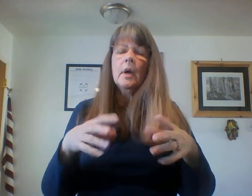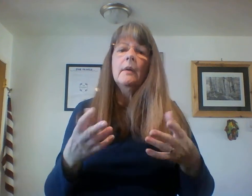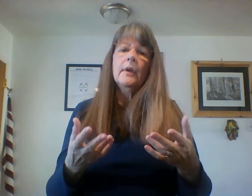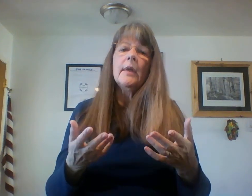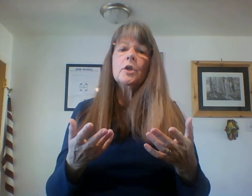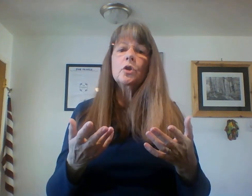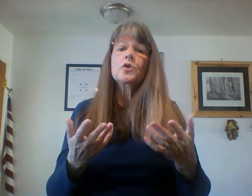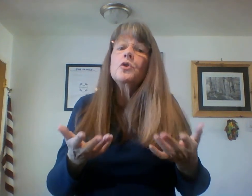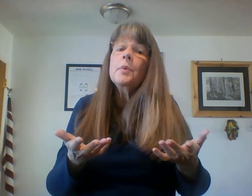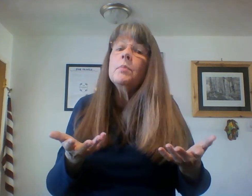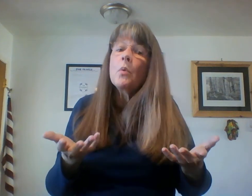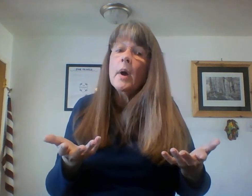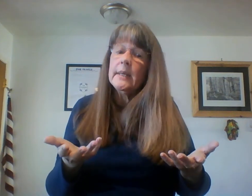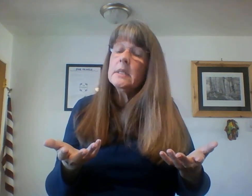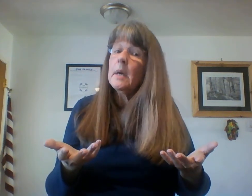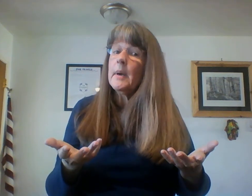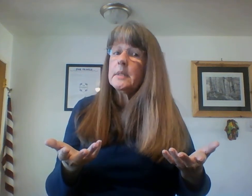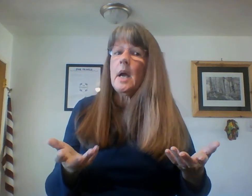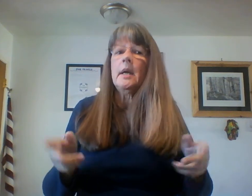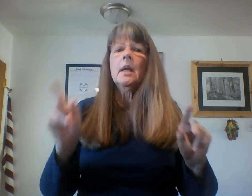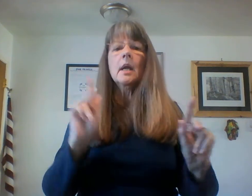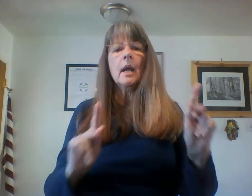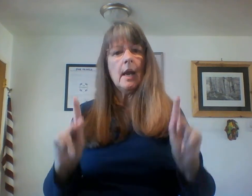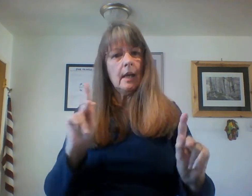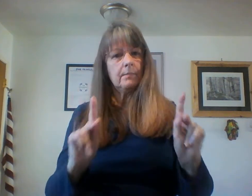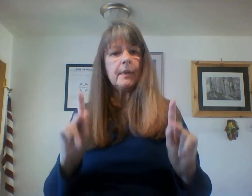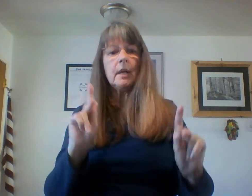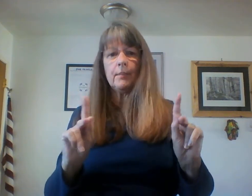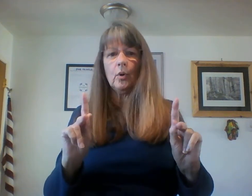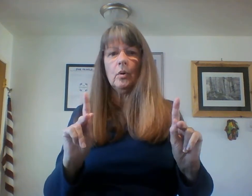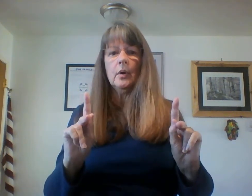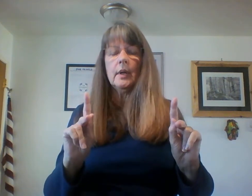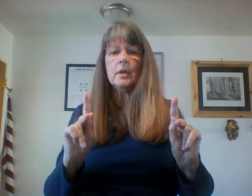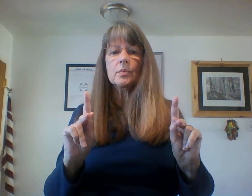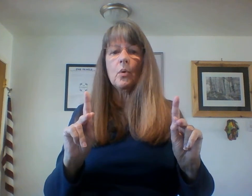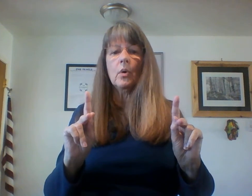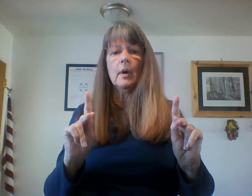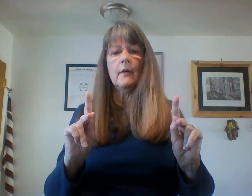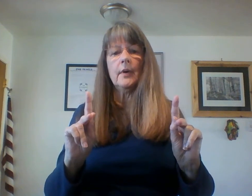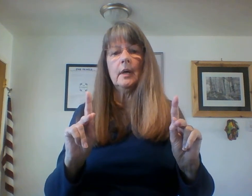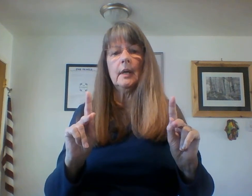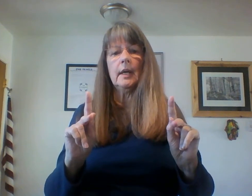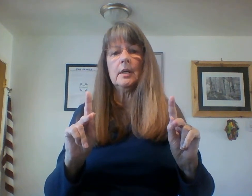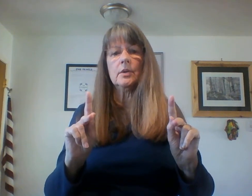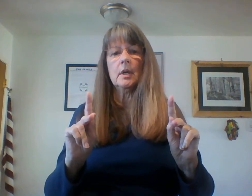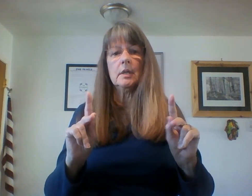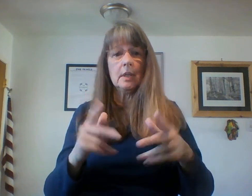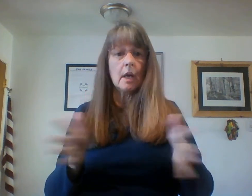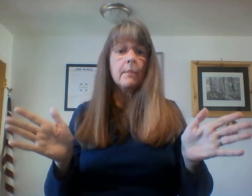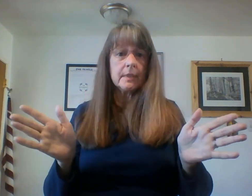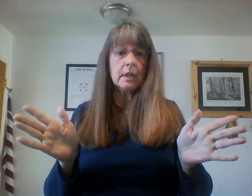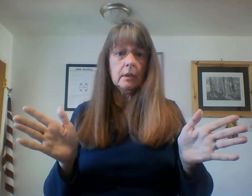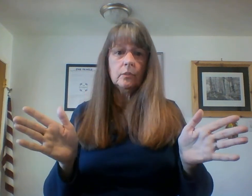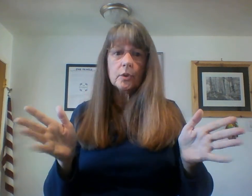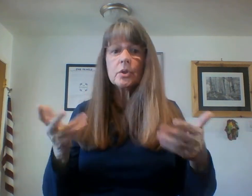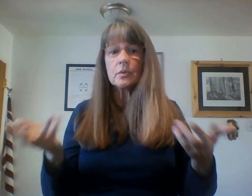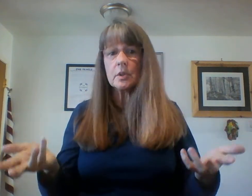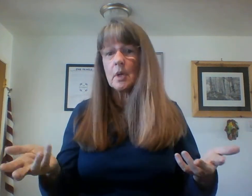then that shows 2 people walking side by side. And people is more of is encompassing, which the song